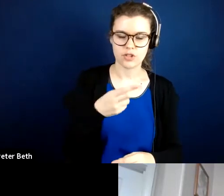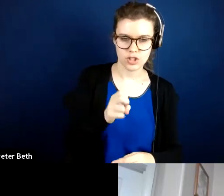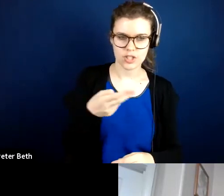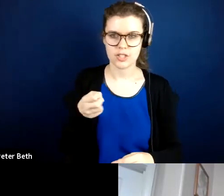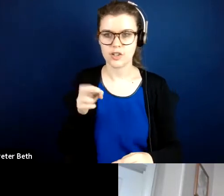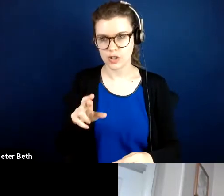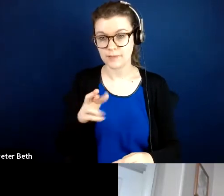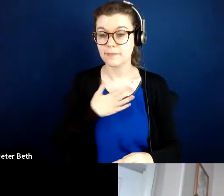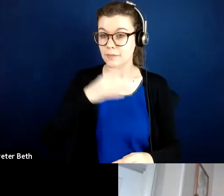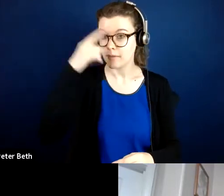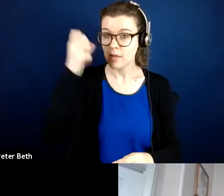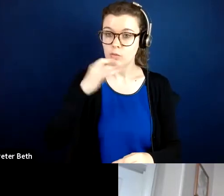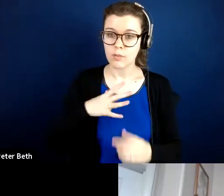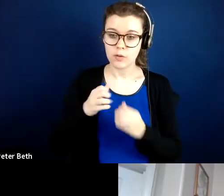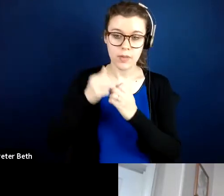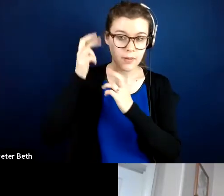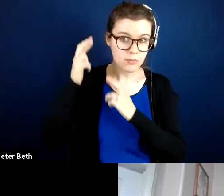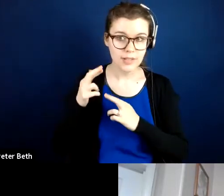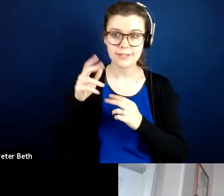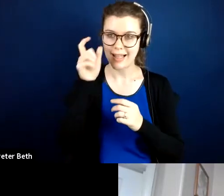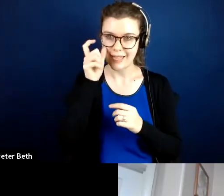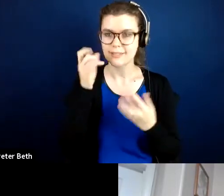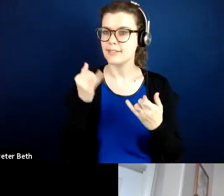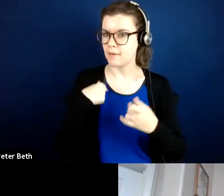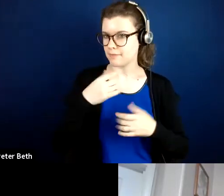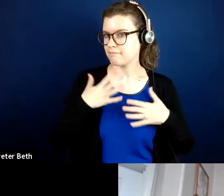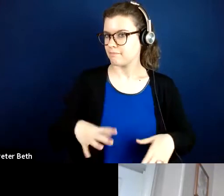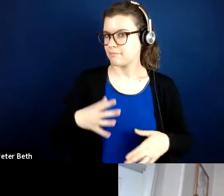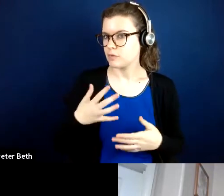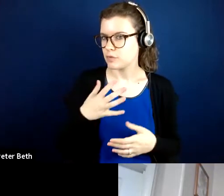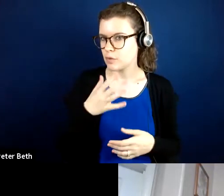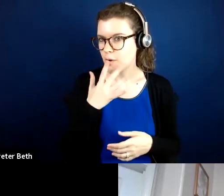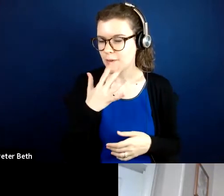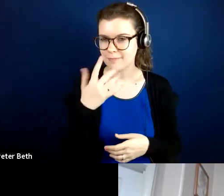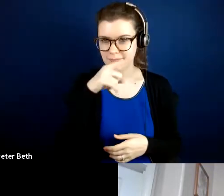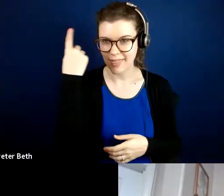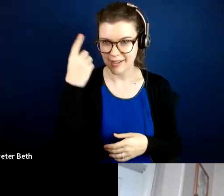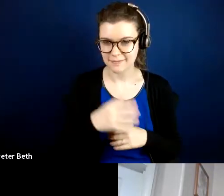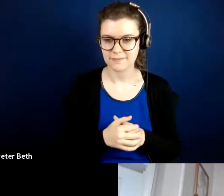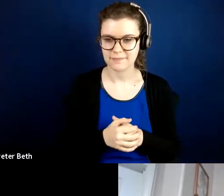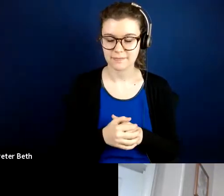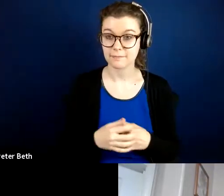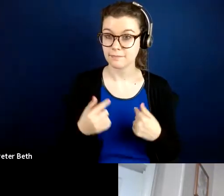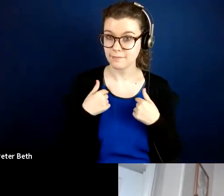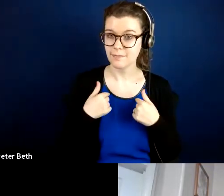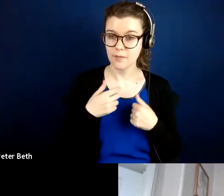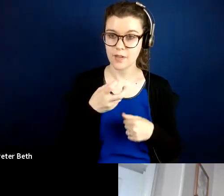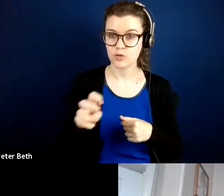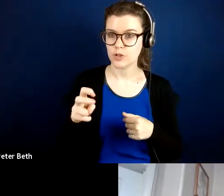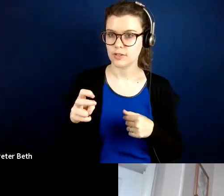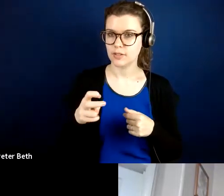with braids and glasses. I'm currently wearing black today. I am the Transitions